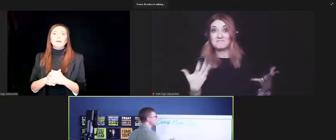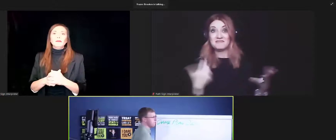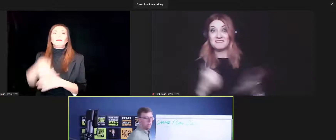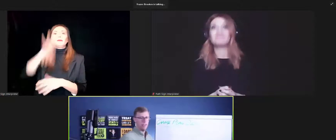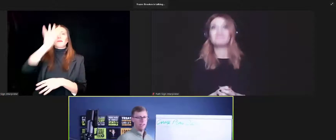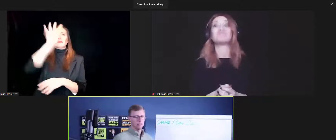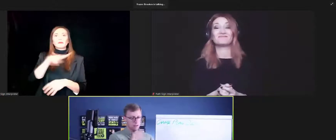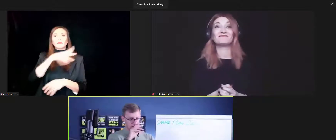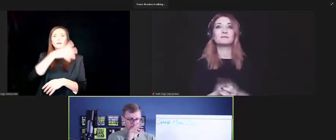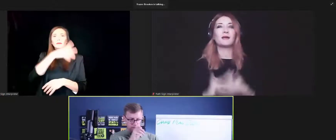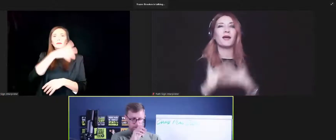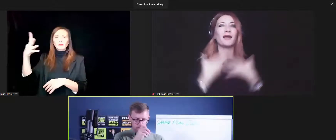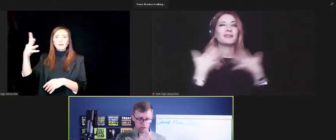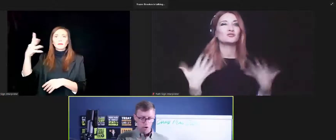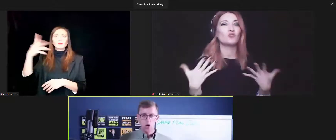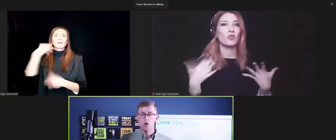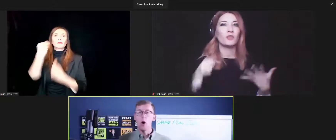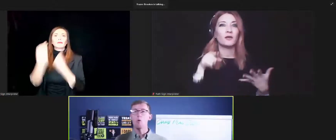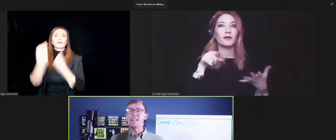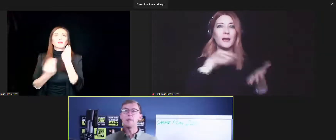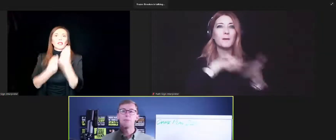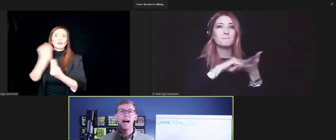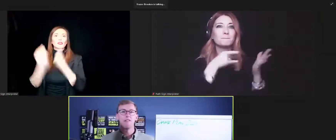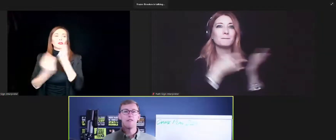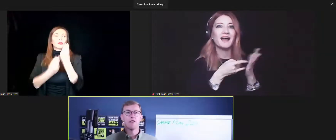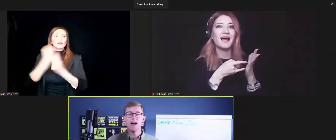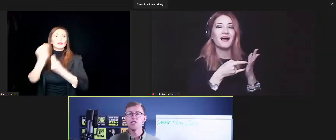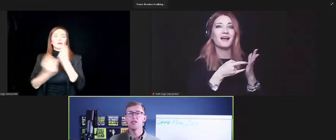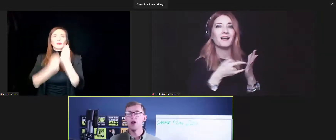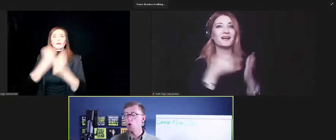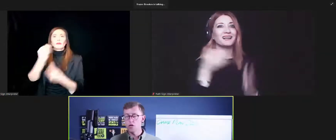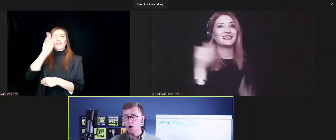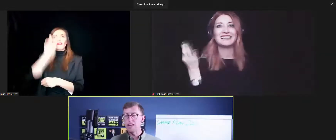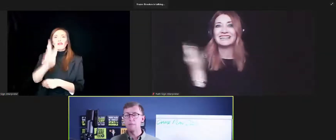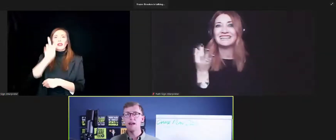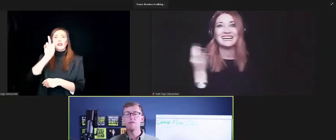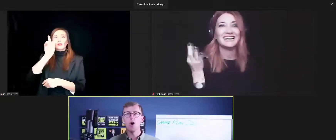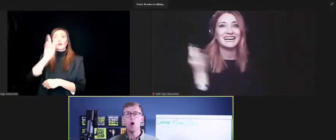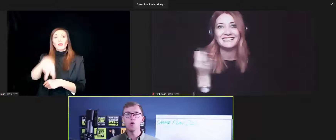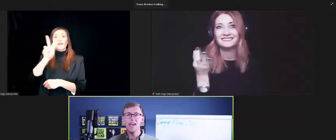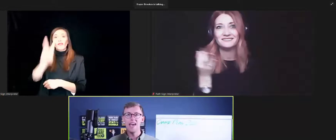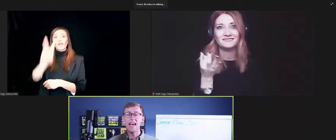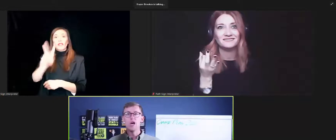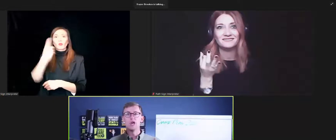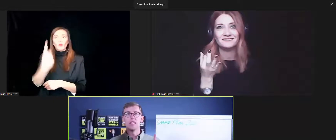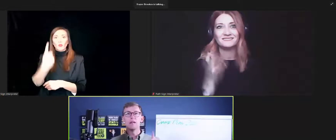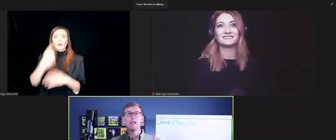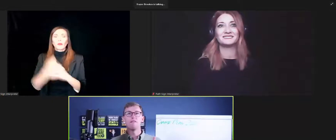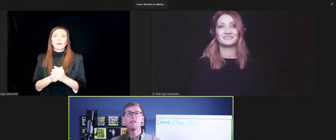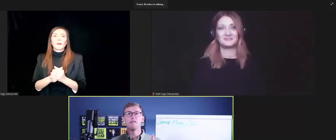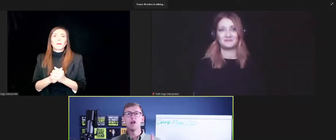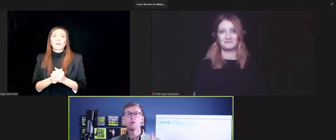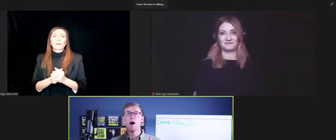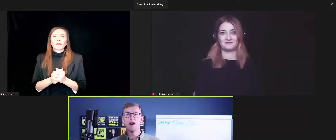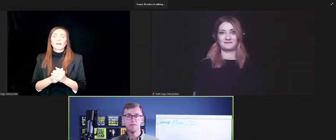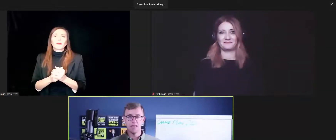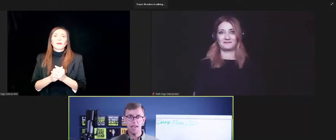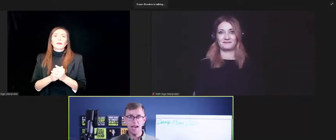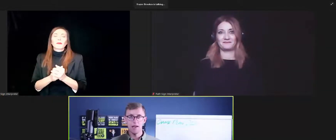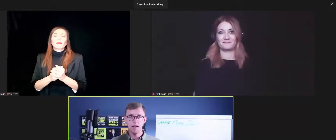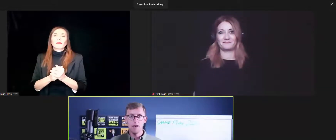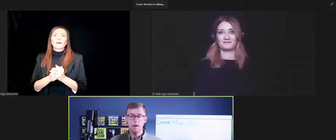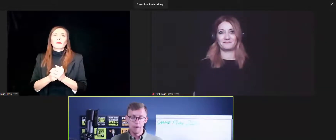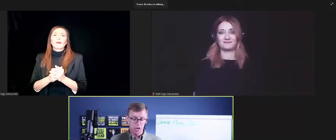Here's the funny thing. You don't need a plan for the rest of the whole, you don't need a plan for the whole year. You need a plan for the first part of the